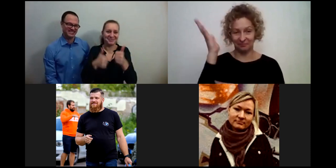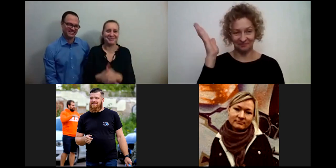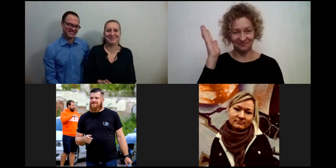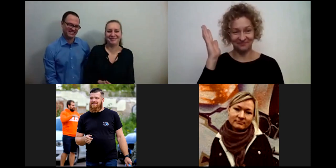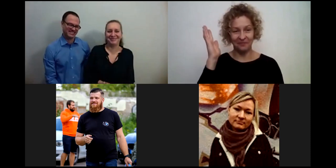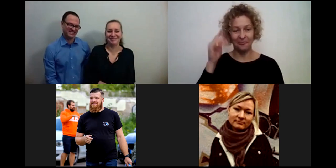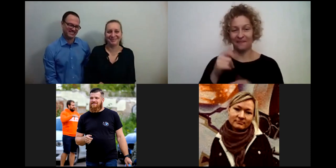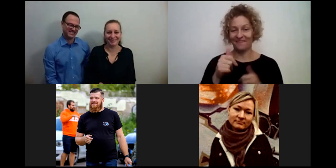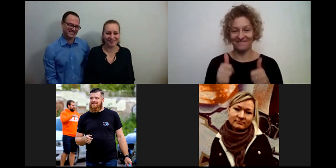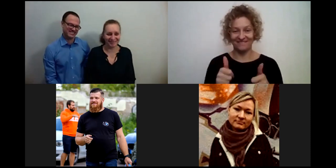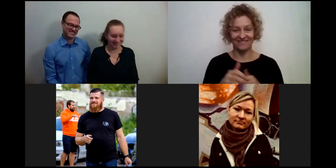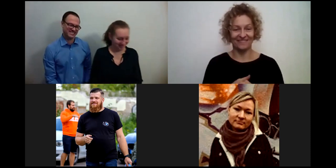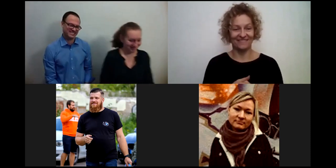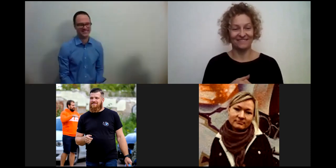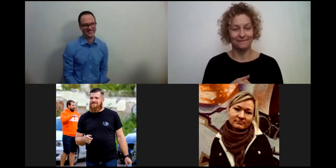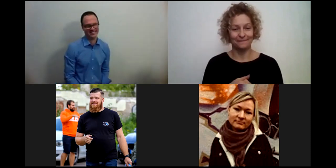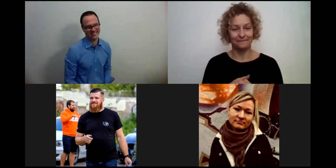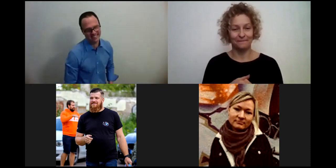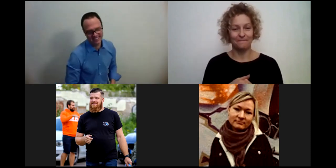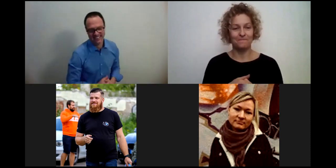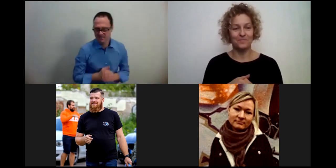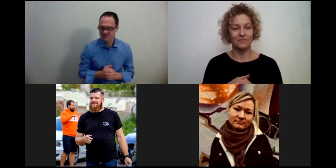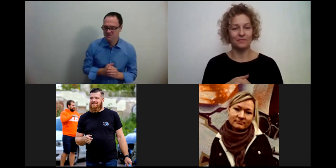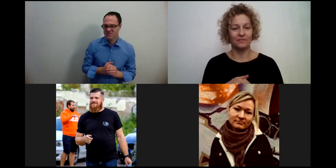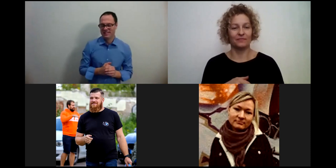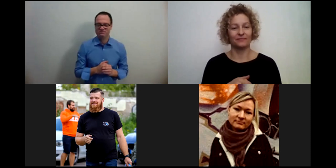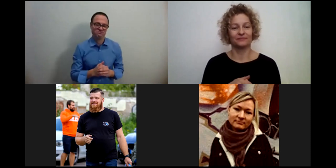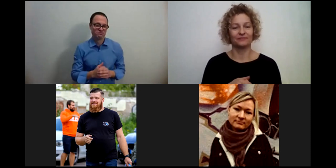Hi, thank you for having me as a presenter.